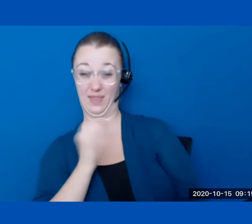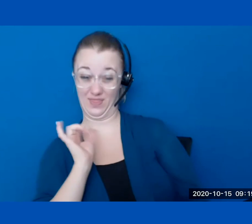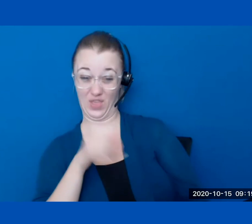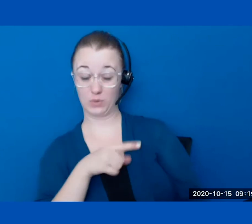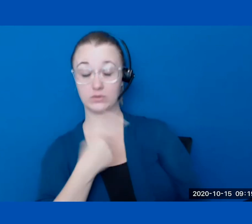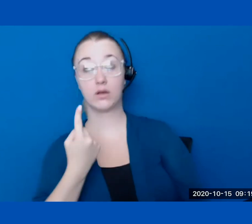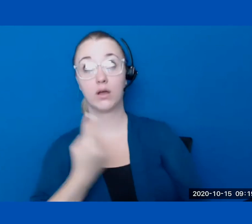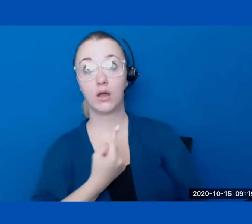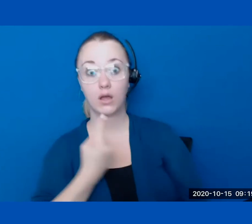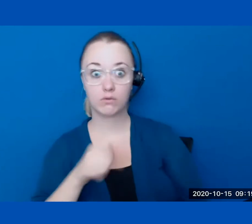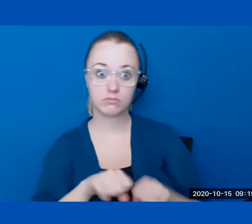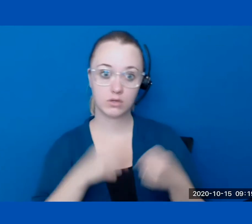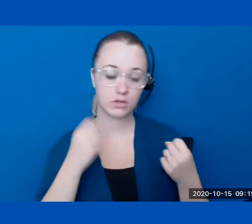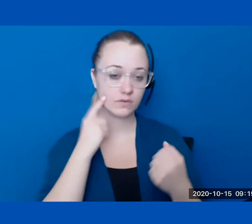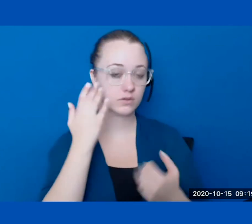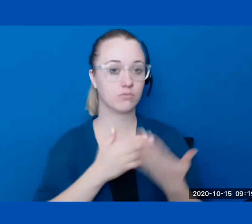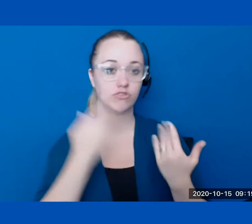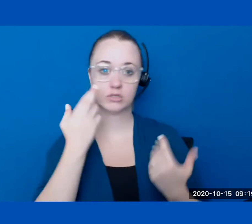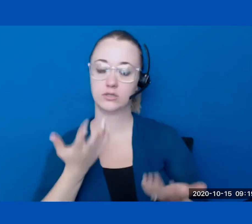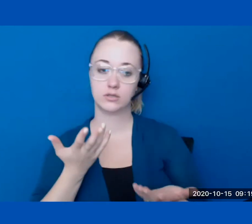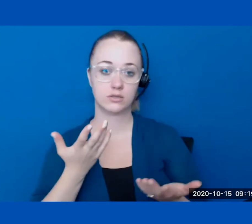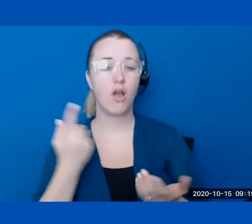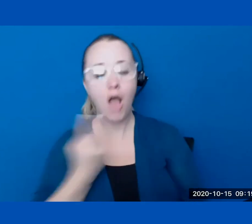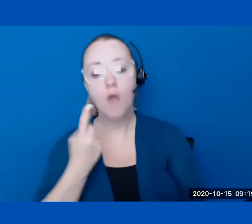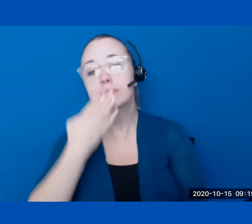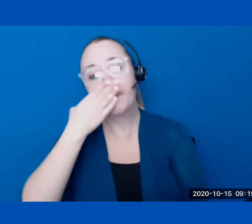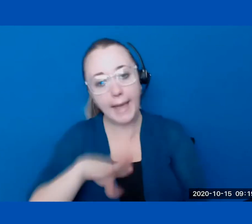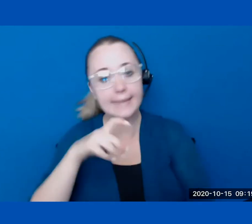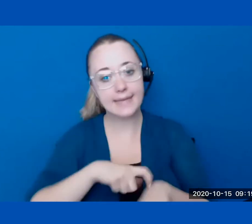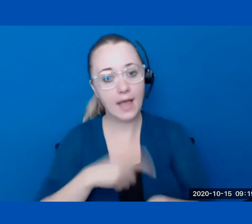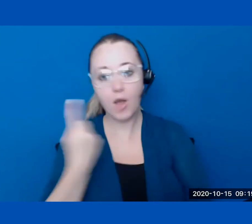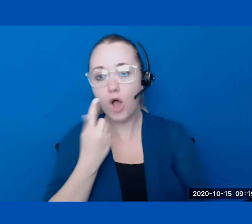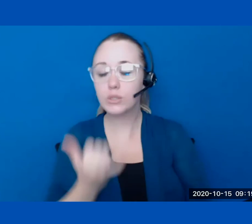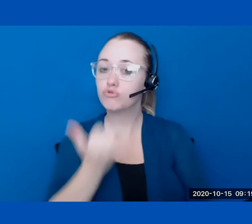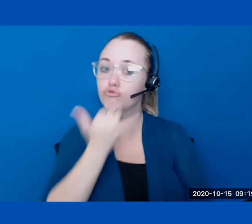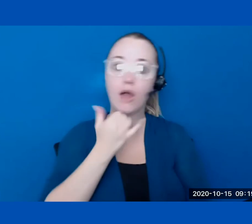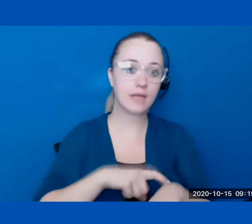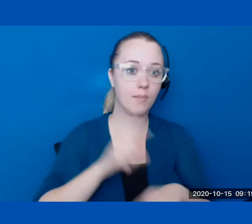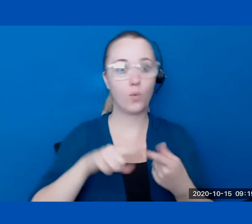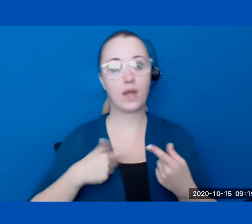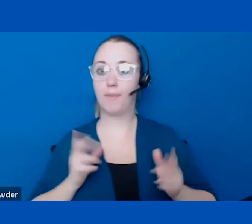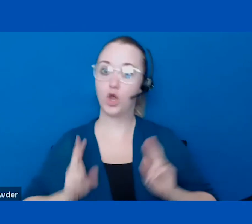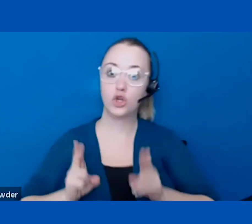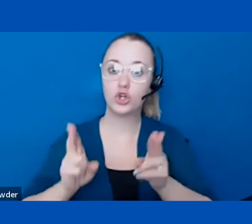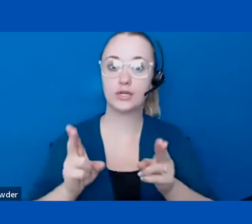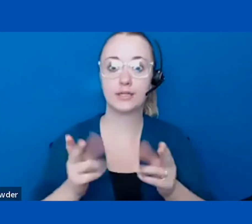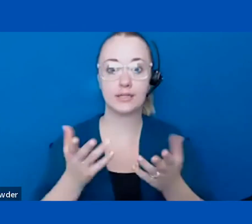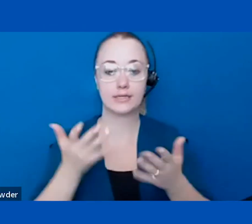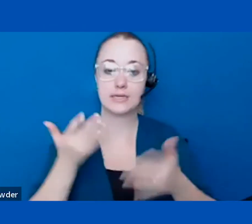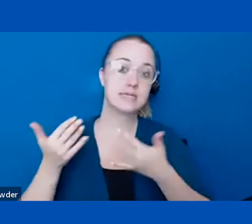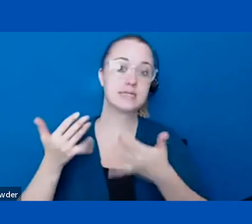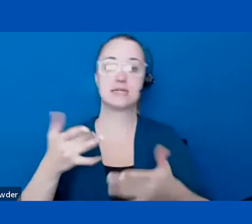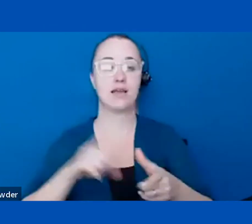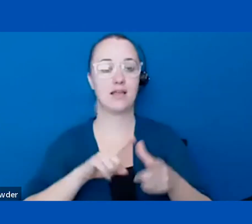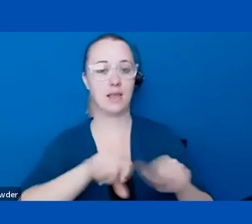to break for some reason. Always, and always at the bad time, always at the wrong time. You know, when you're in a hurry doing something, and then